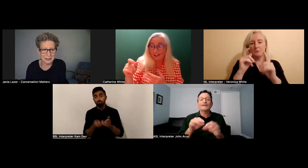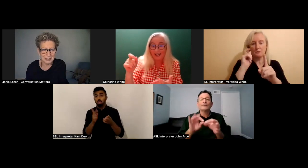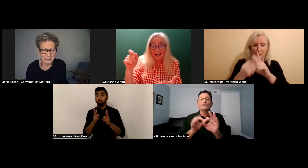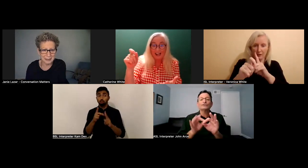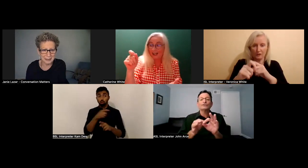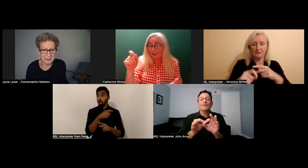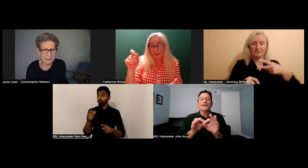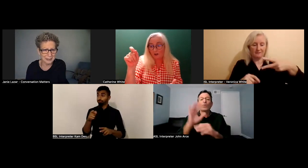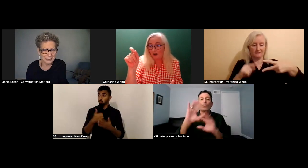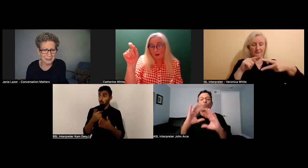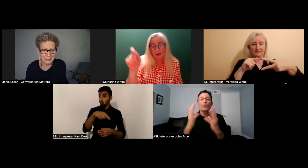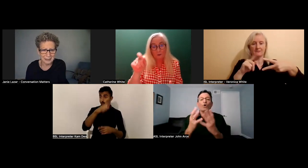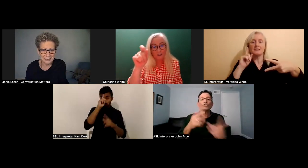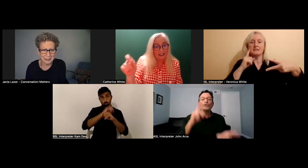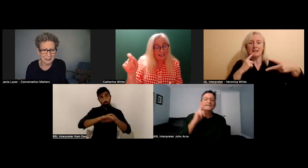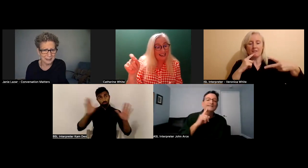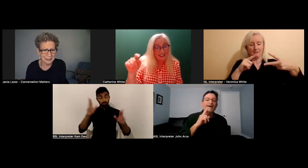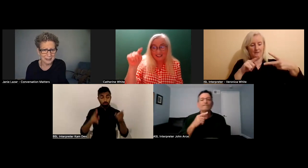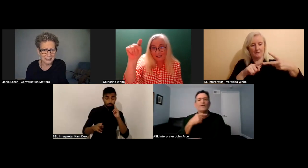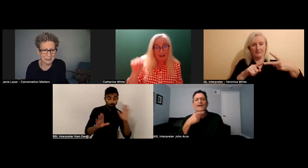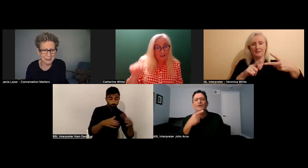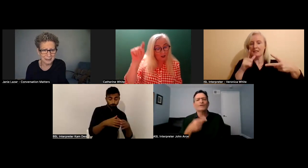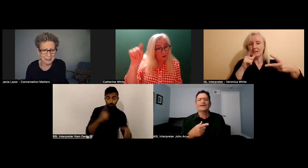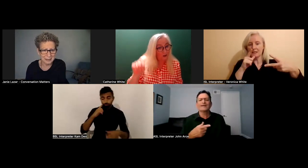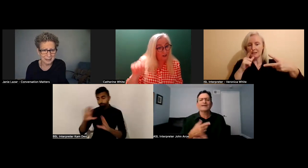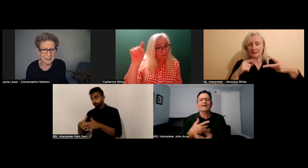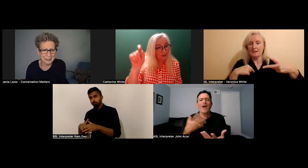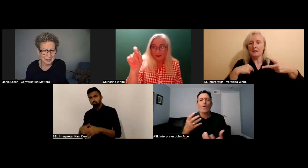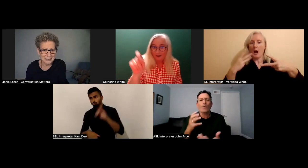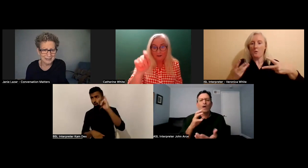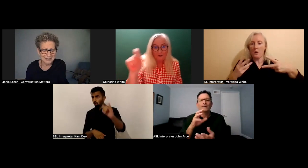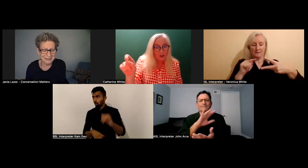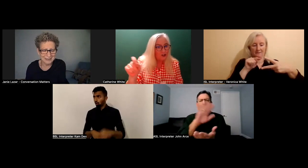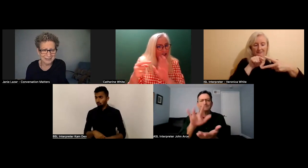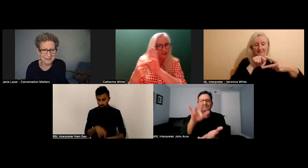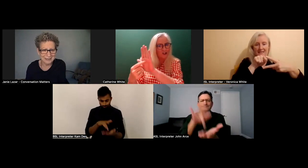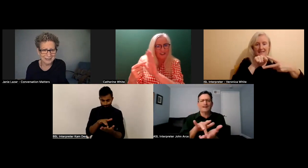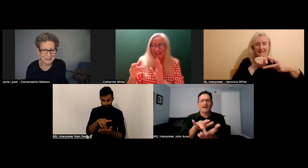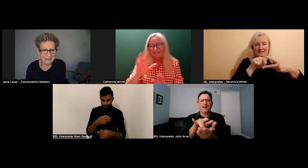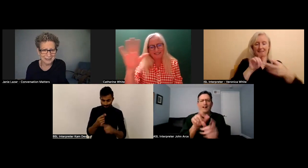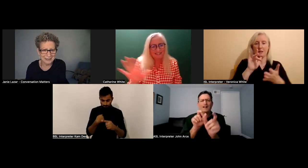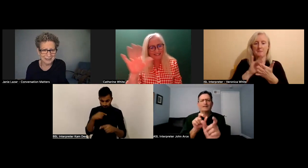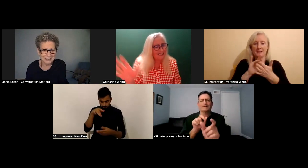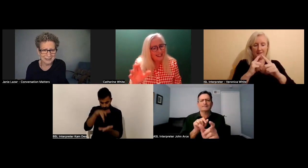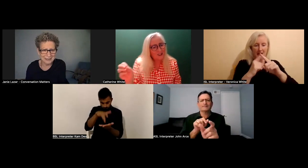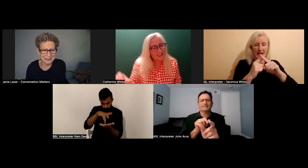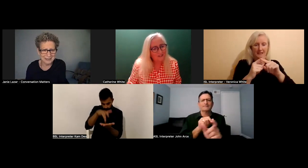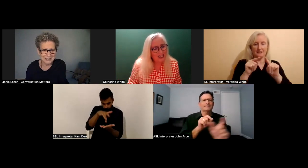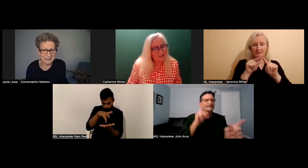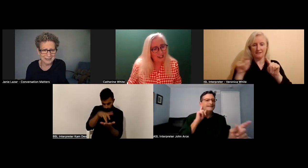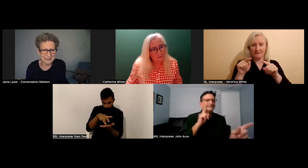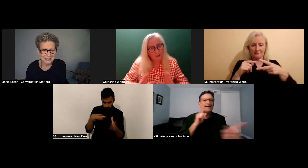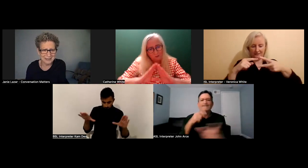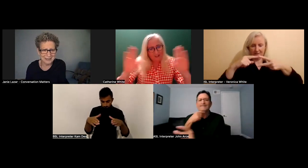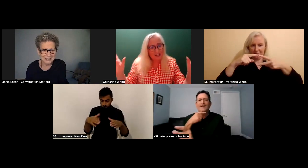you're hearing. And I just go, I want to put a little X in the middle of the two of them. You know, just to show that it's not just deaf